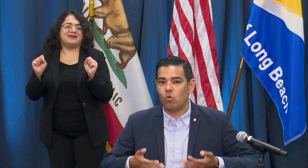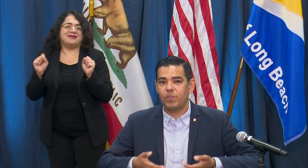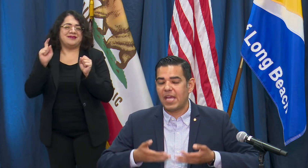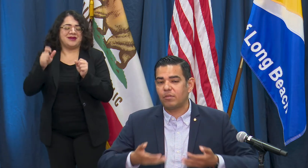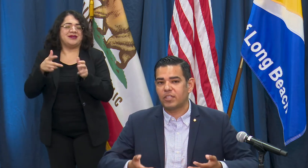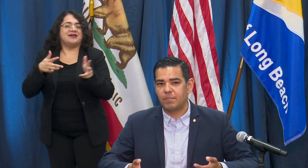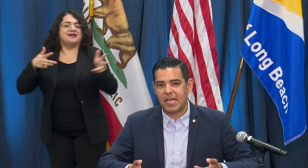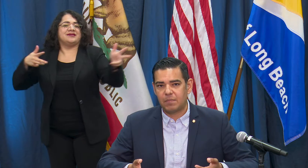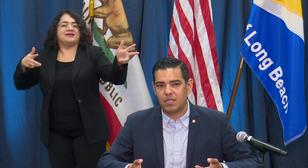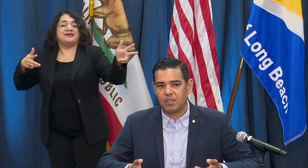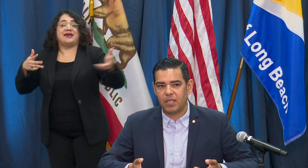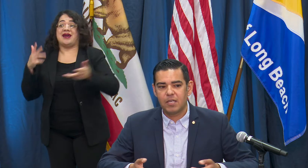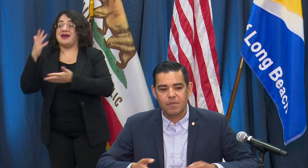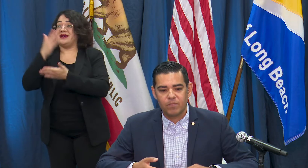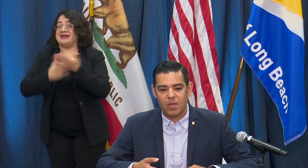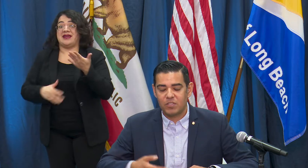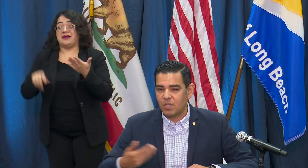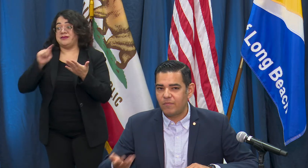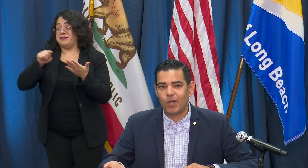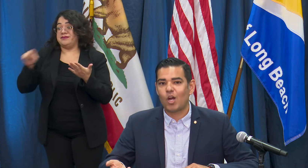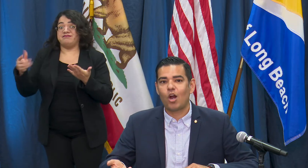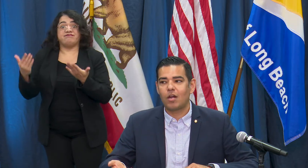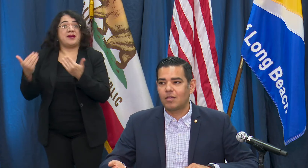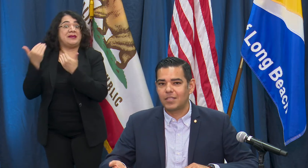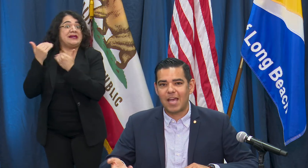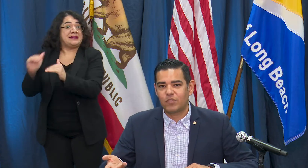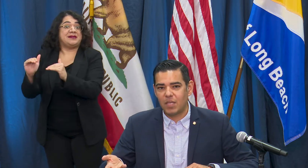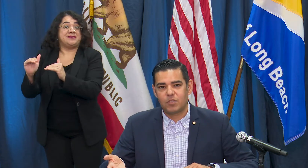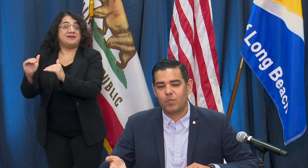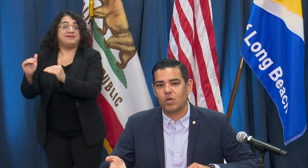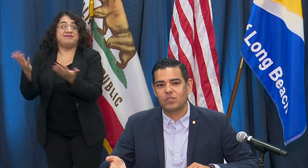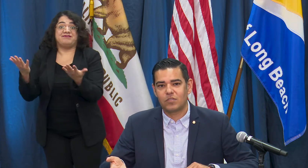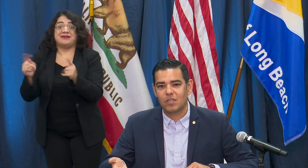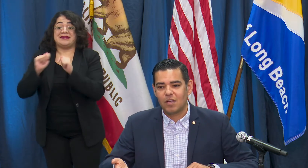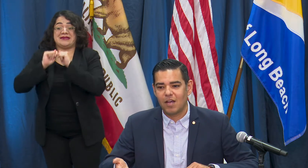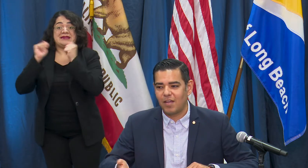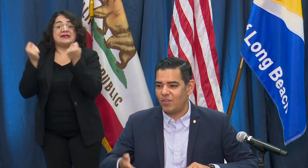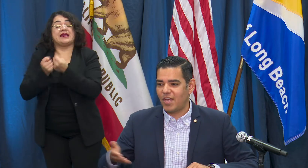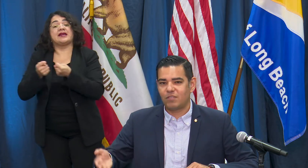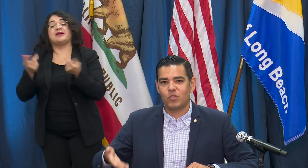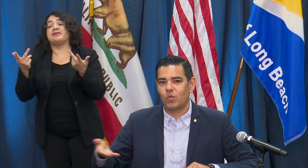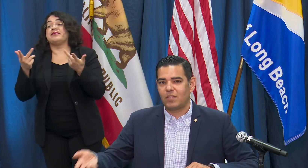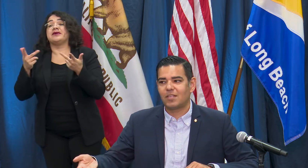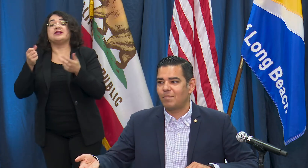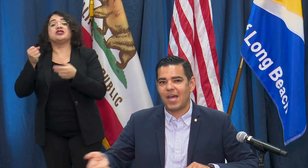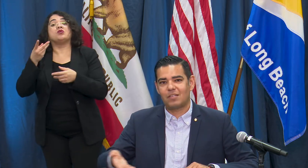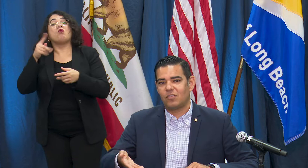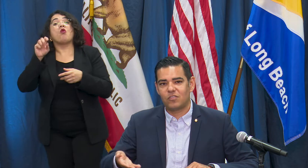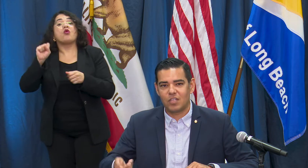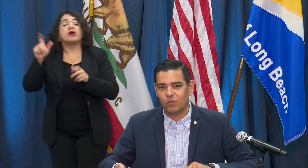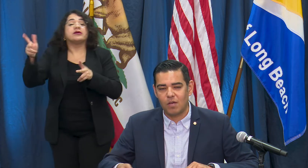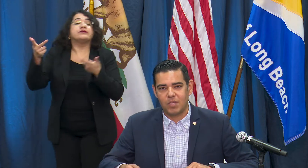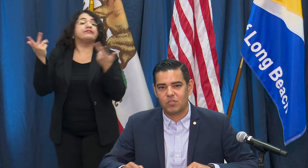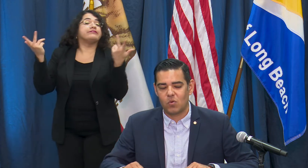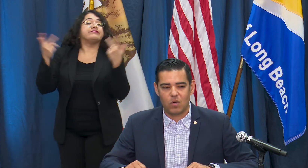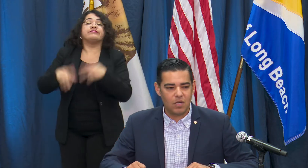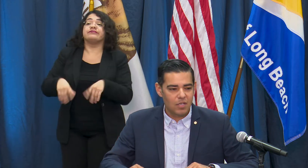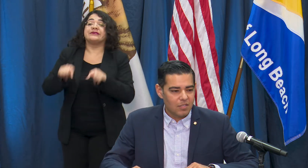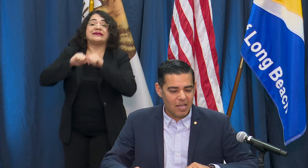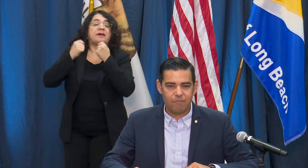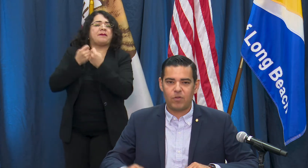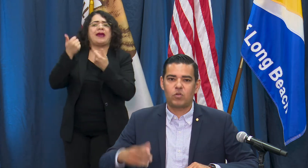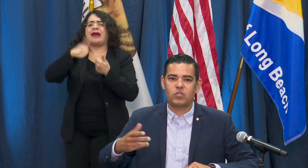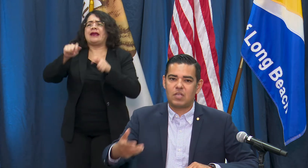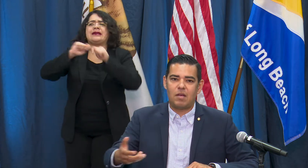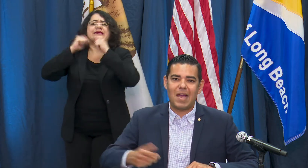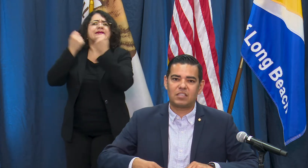activities won't be able to come back immediately. It's going to be very hard to have team sports in the next few weeks come back to the city of Long Beach, or